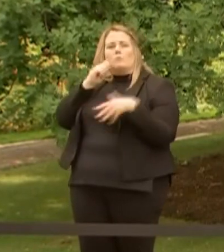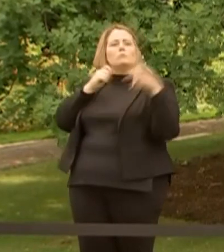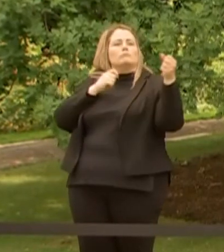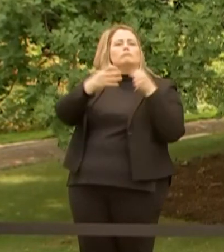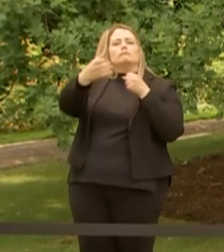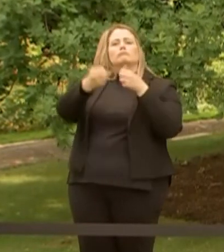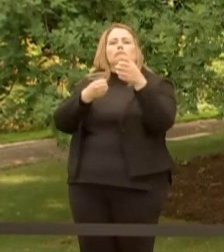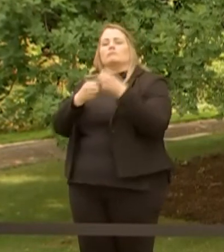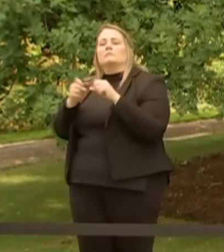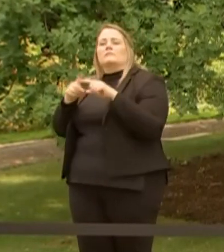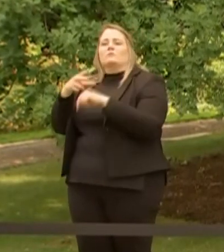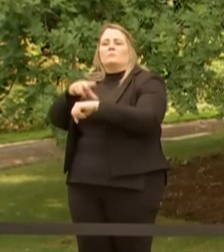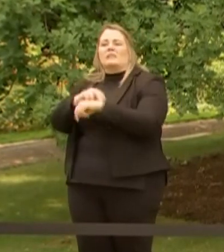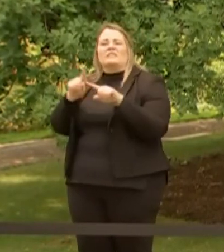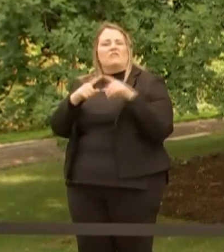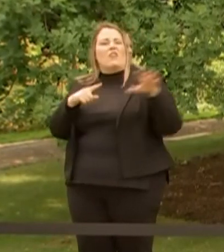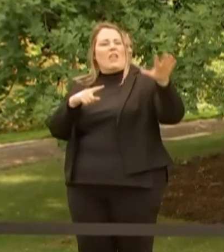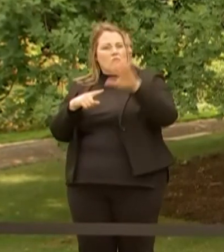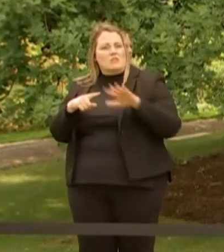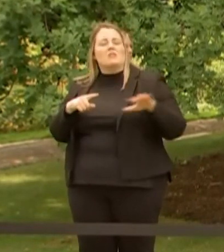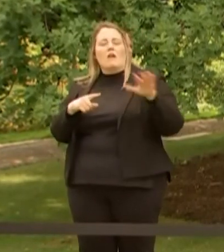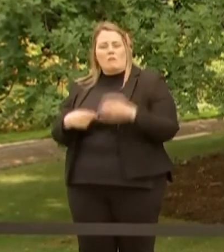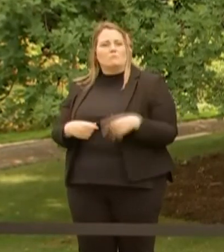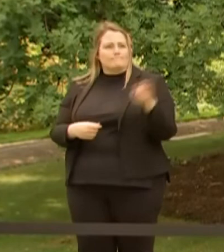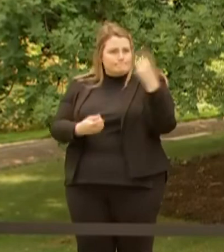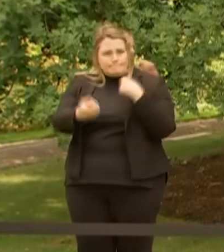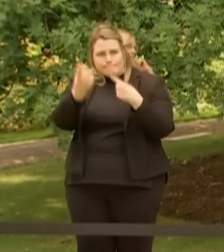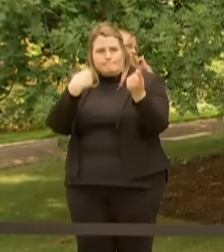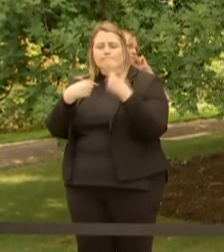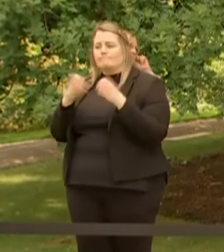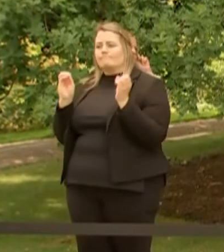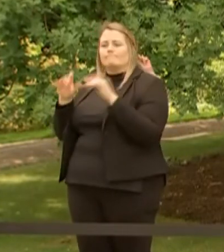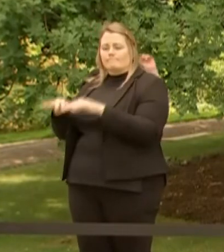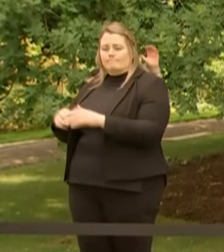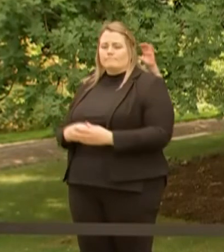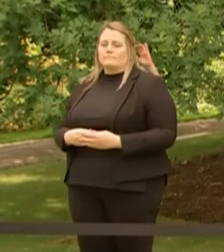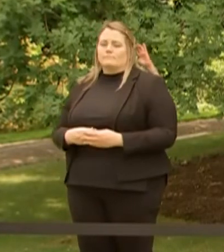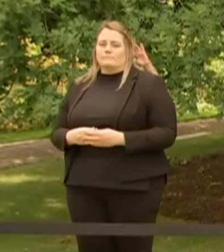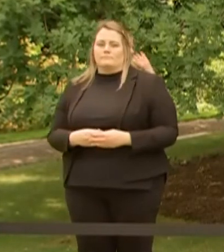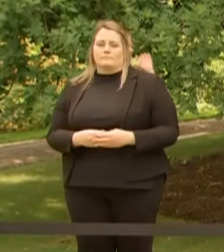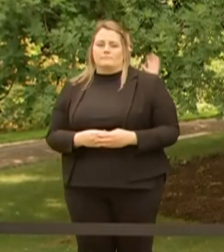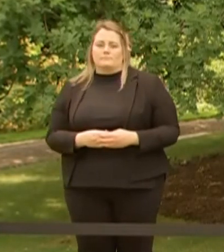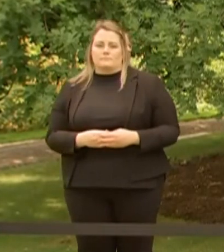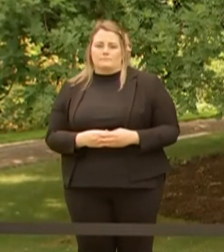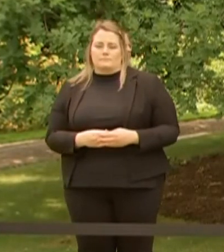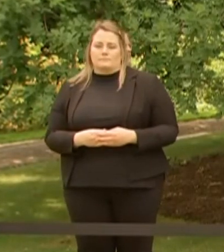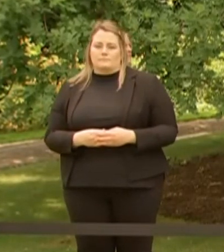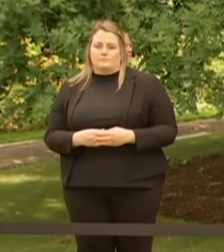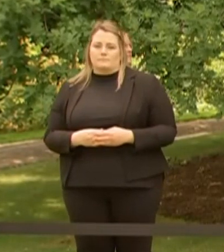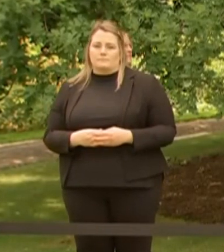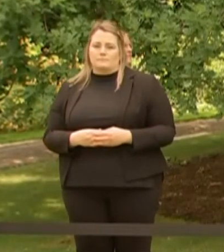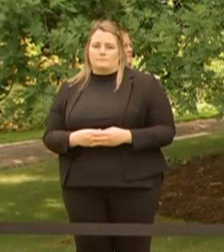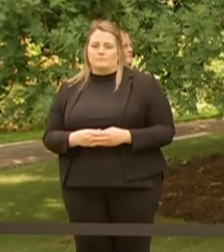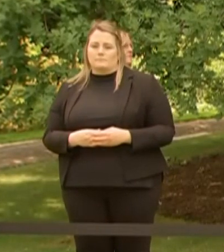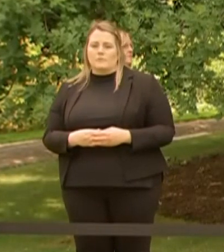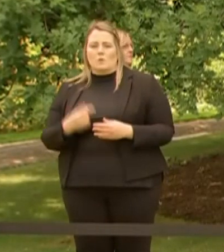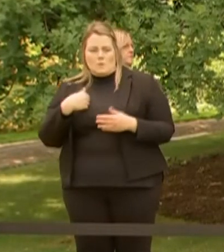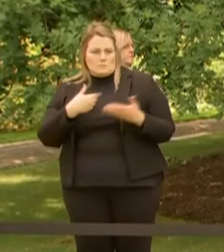from the various commands. We've been working closely with the police union in relation to the circumstances for those